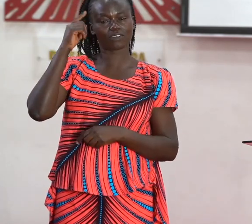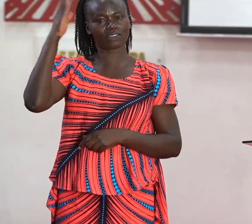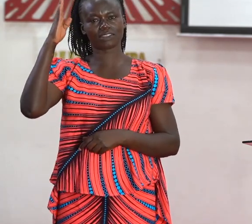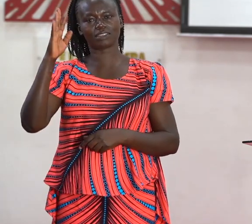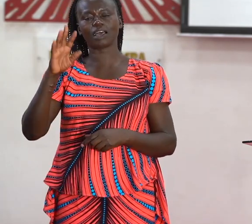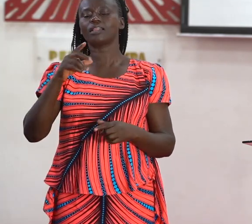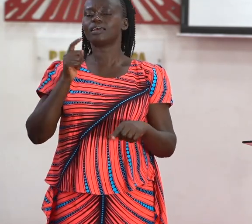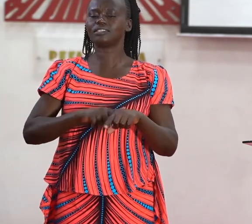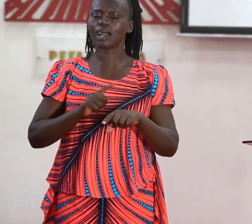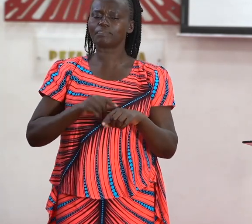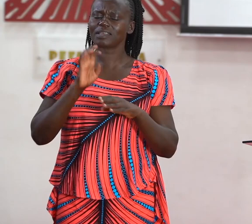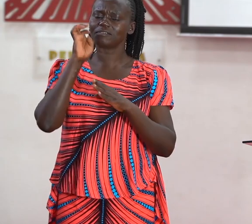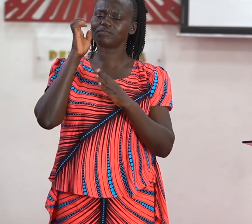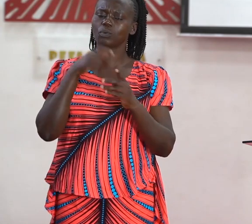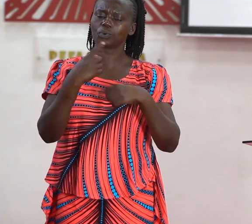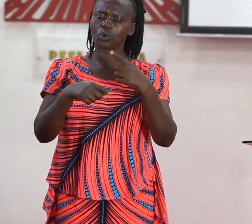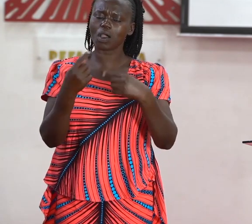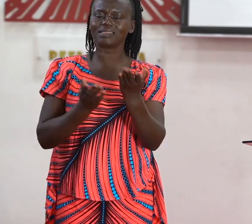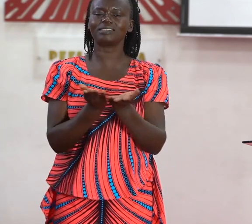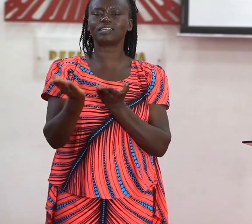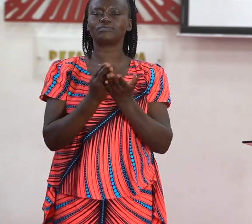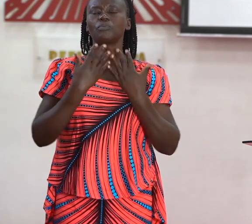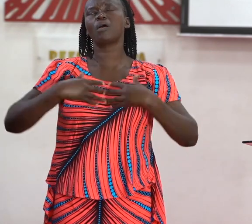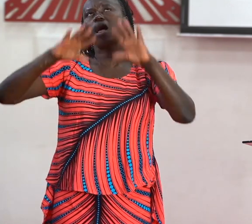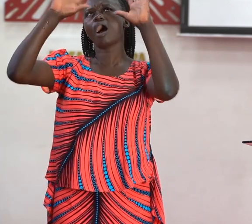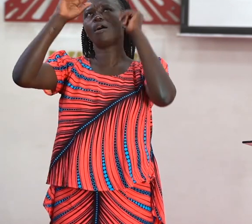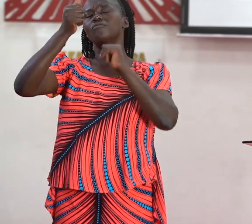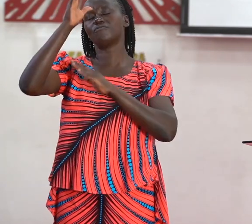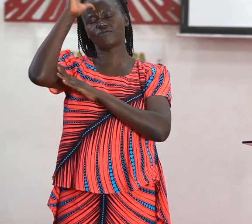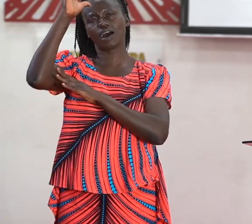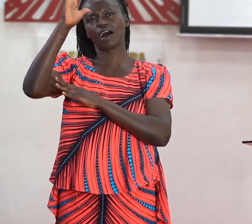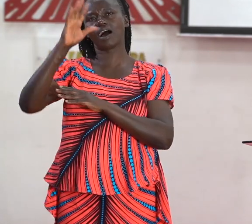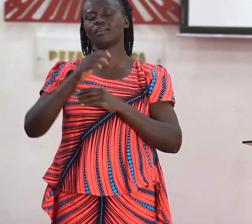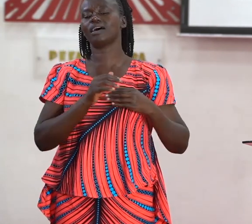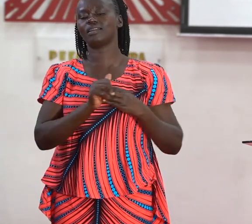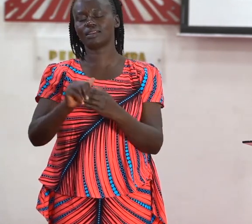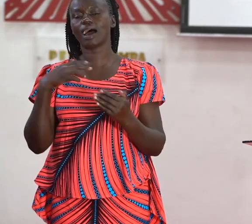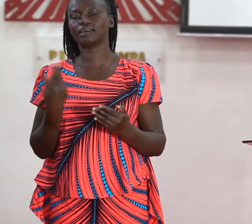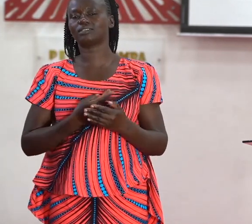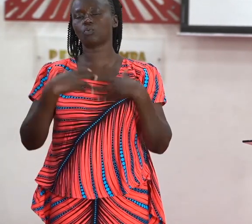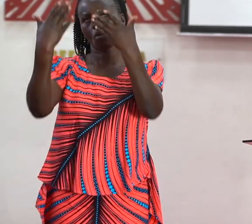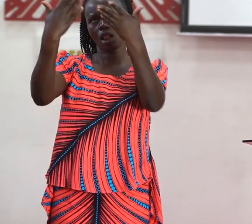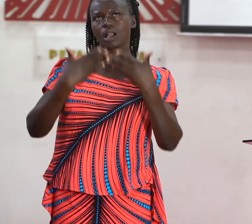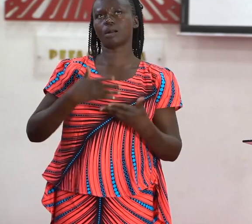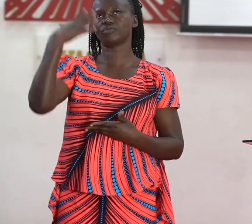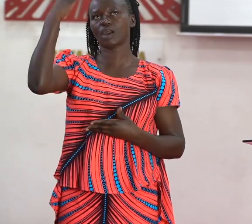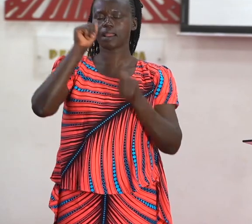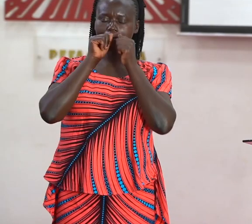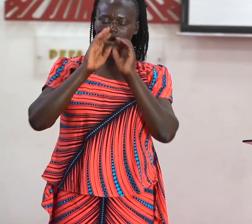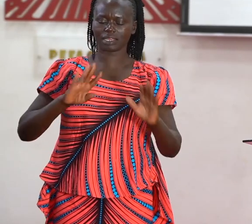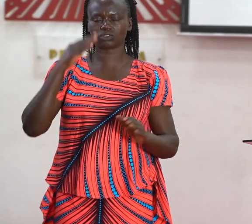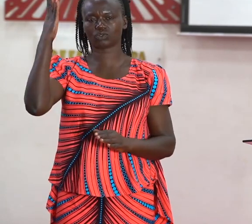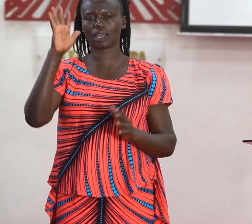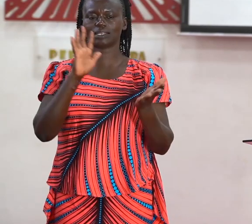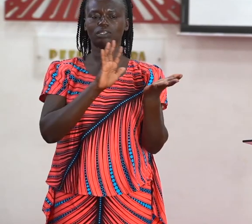through this service, we dedicate it to your hand, that Father, you may take us through. We welcome you and we bless you, because we pray in